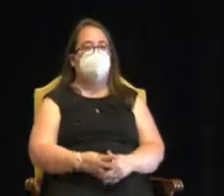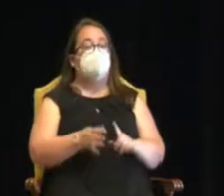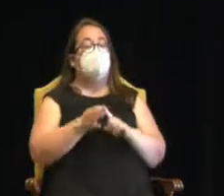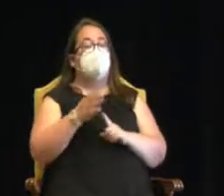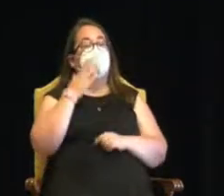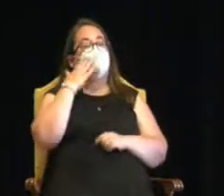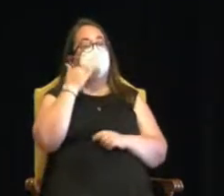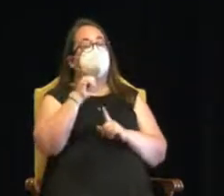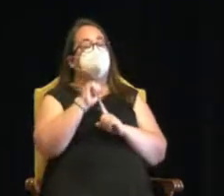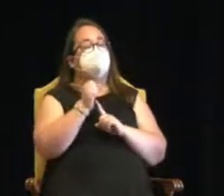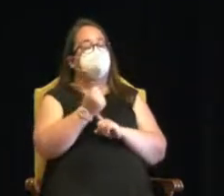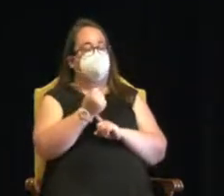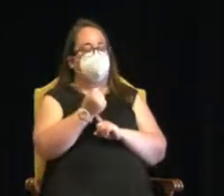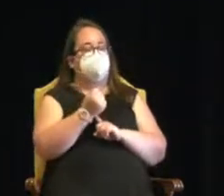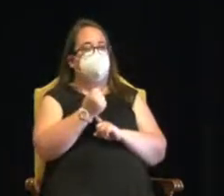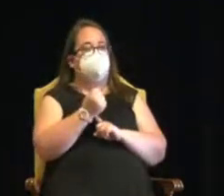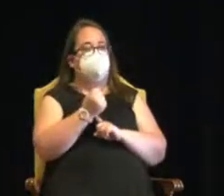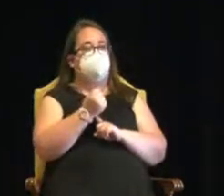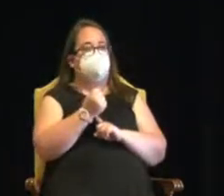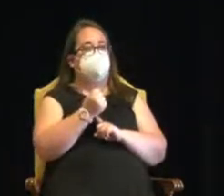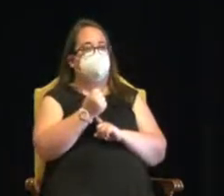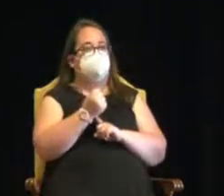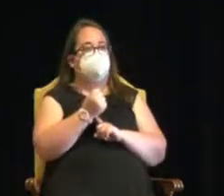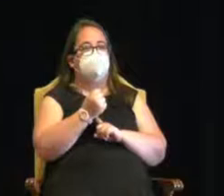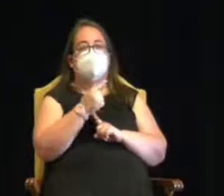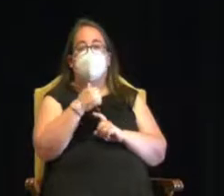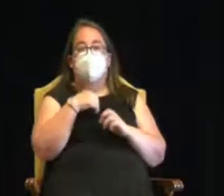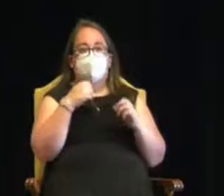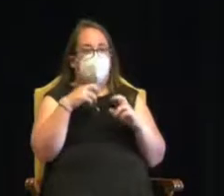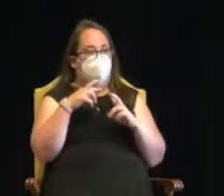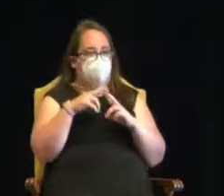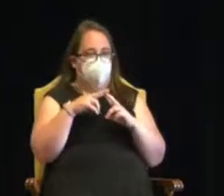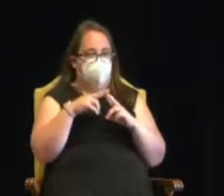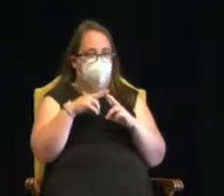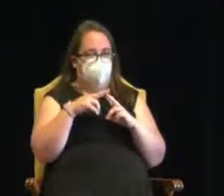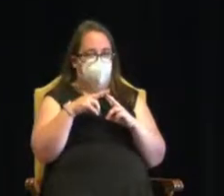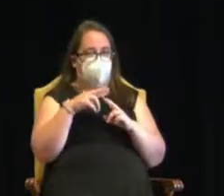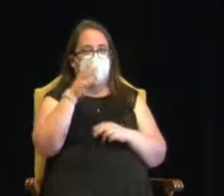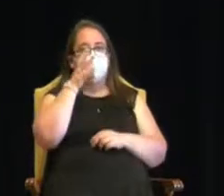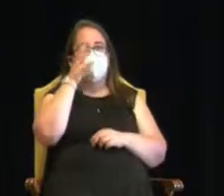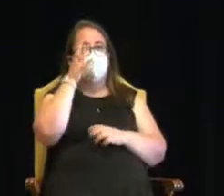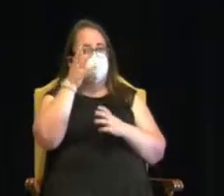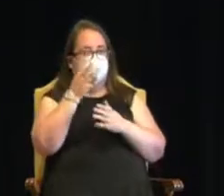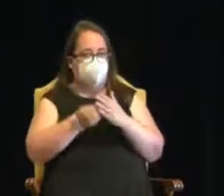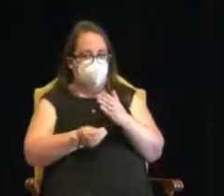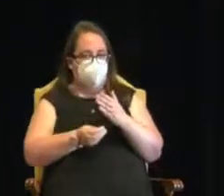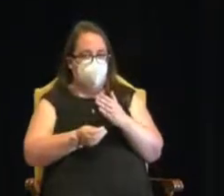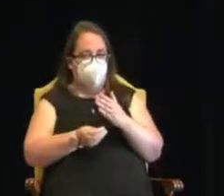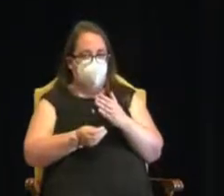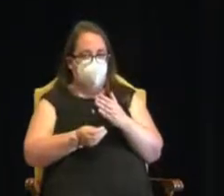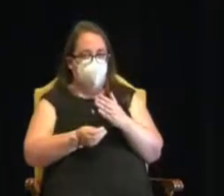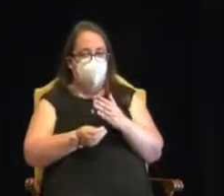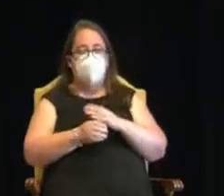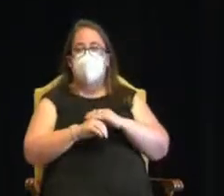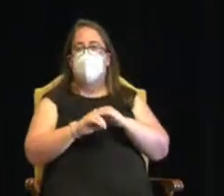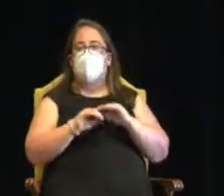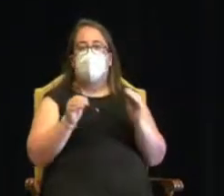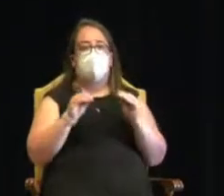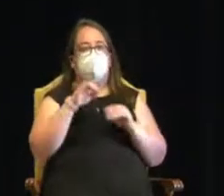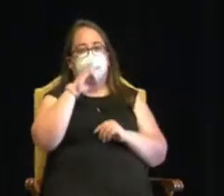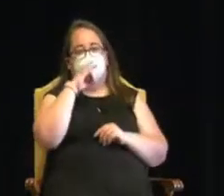of circumstances, you didn't have a partner, your parents were gone, you didn't have kids.